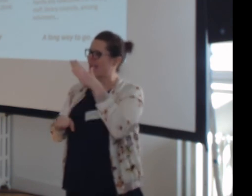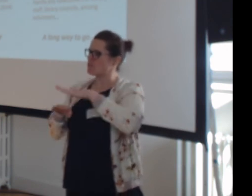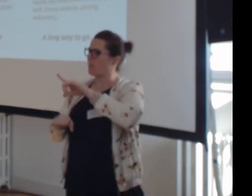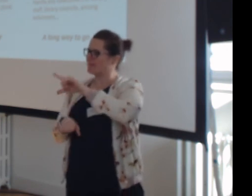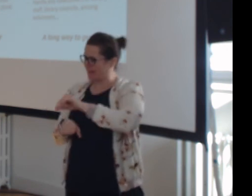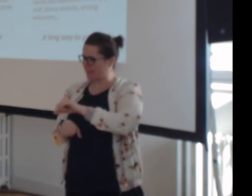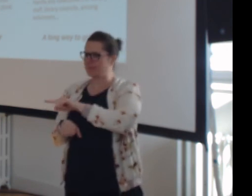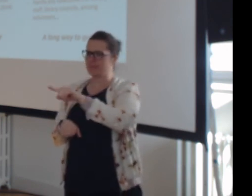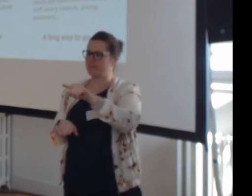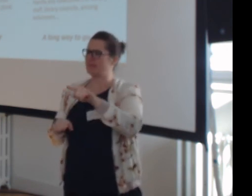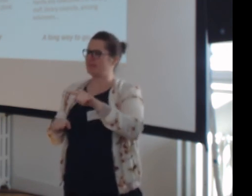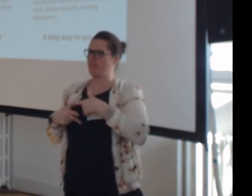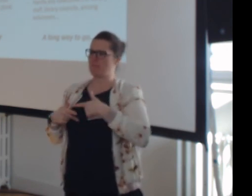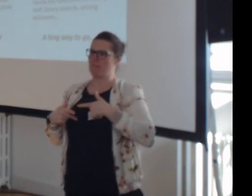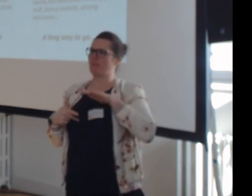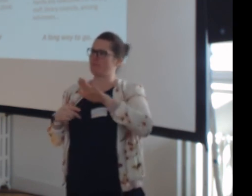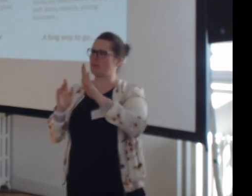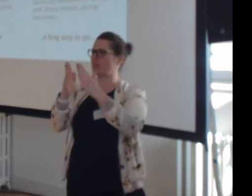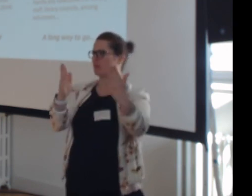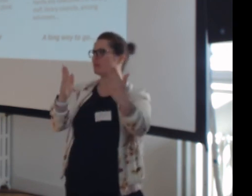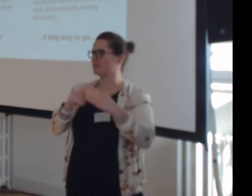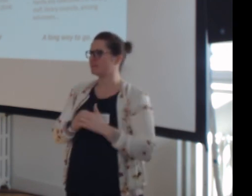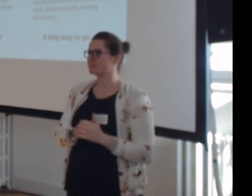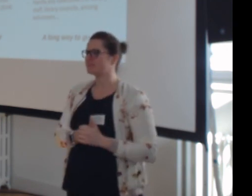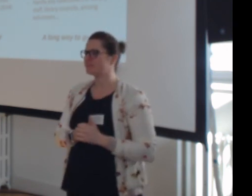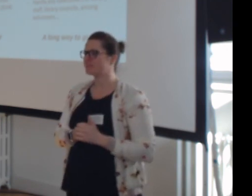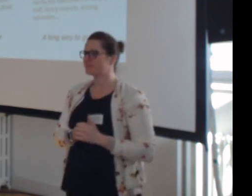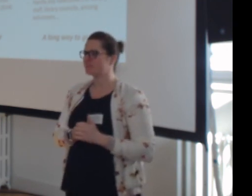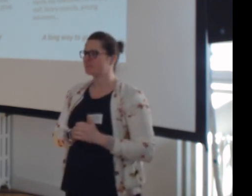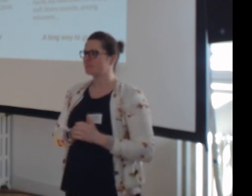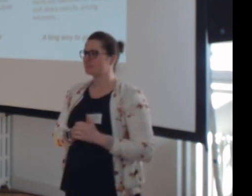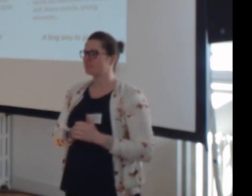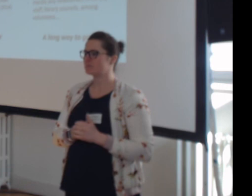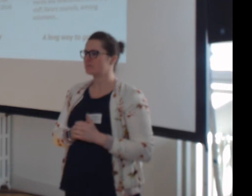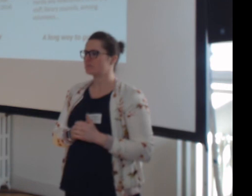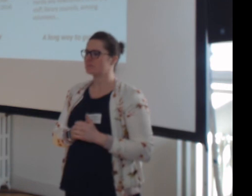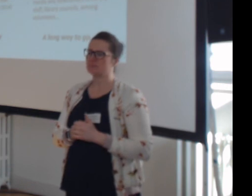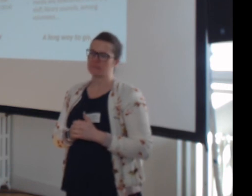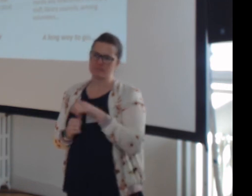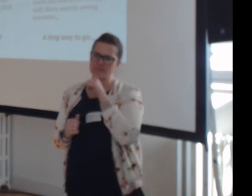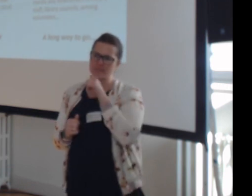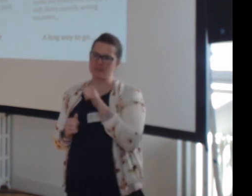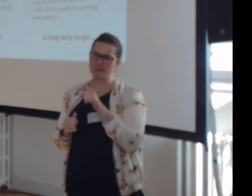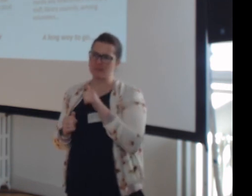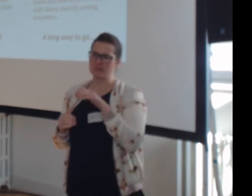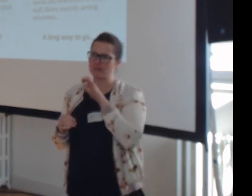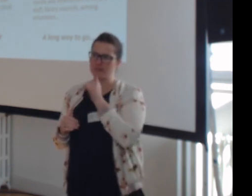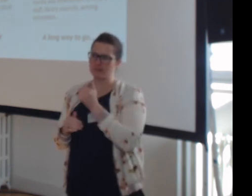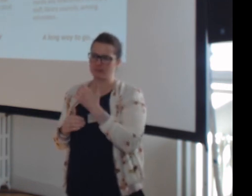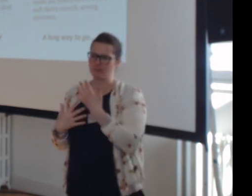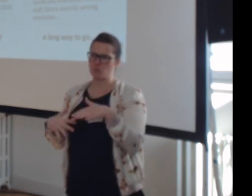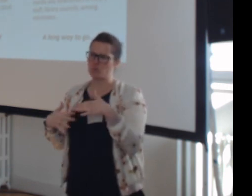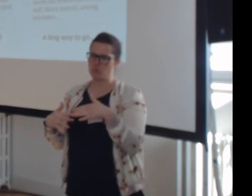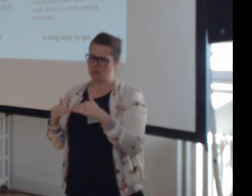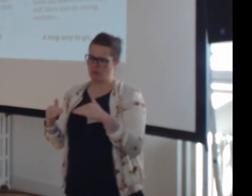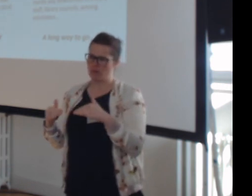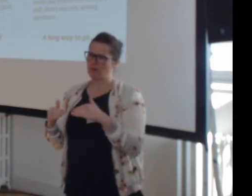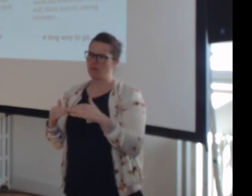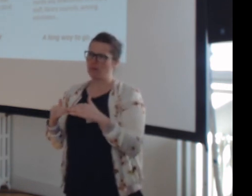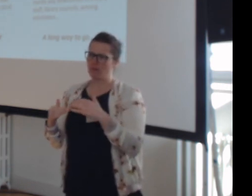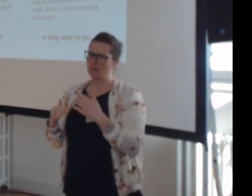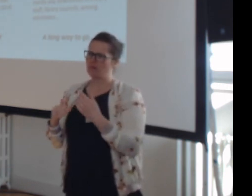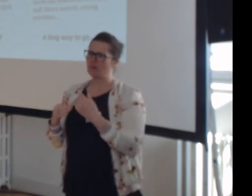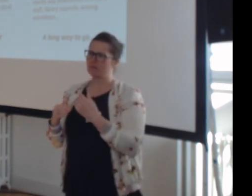a member of a public library, which I deem is not a very high rate, I would